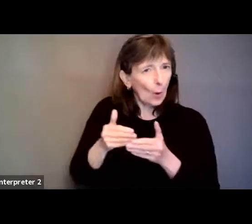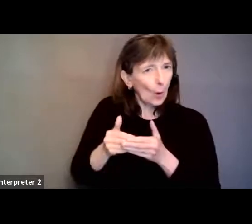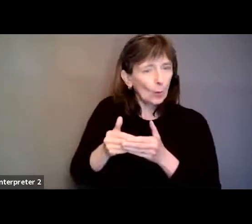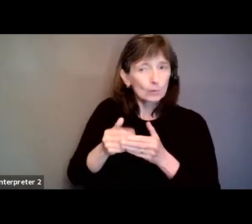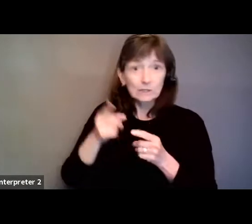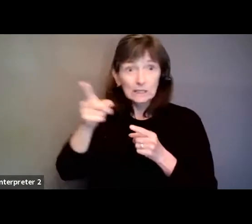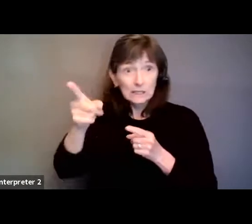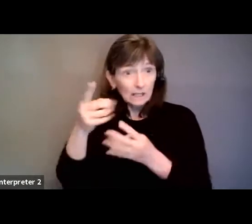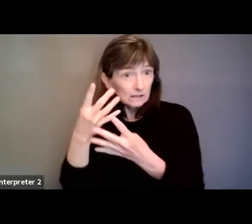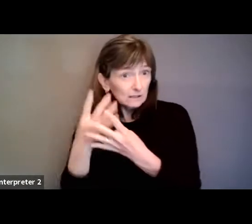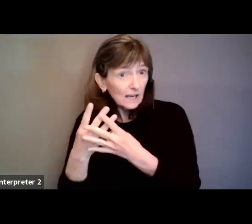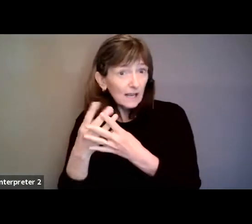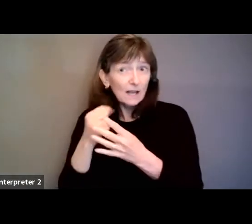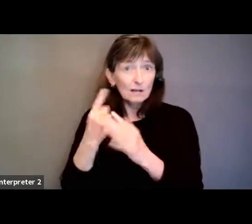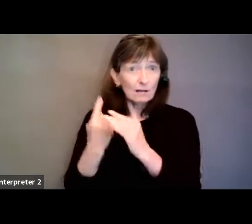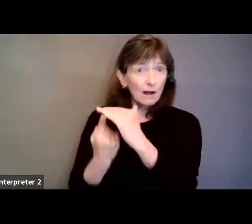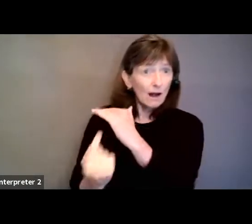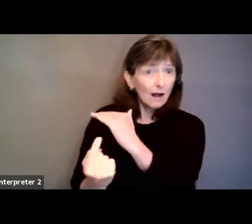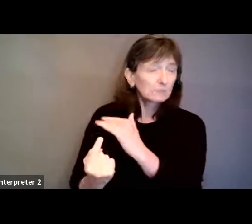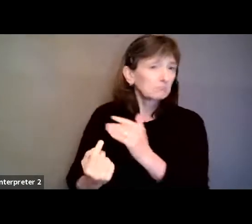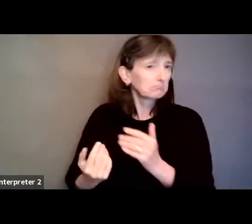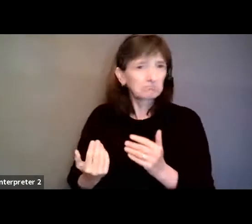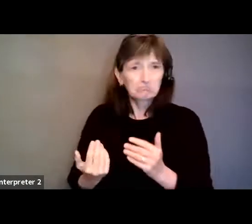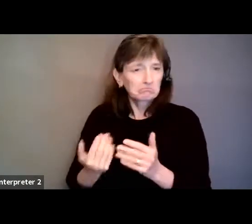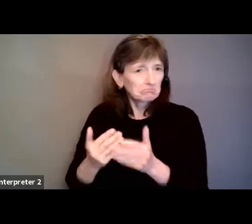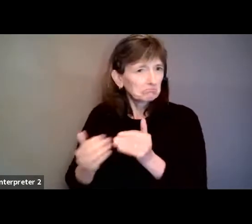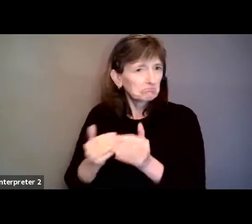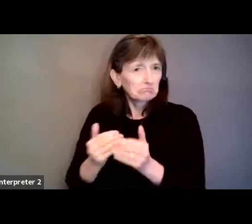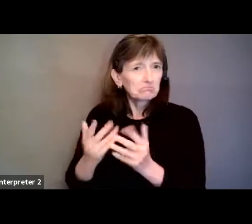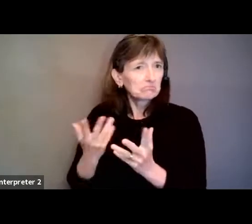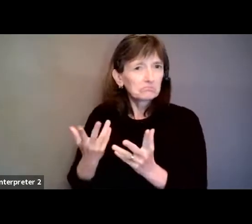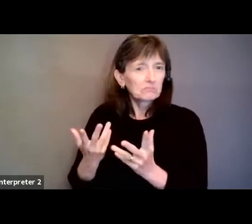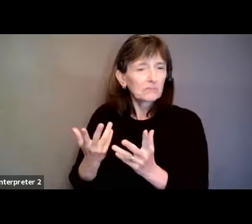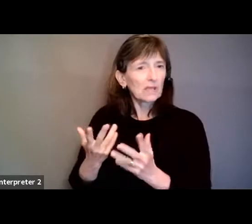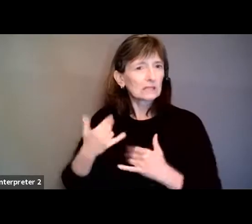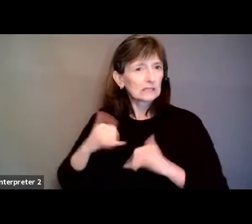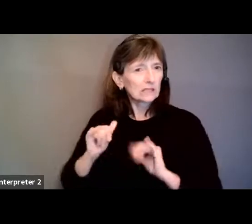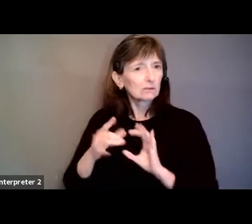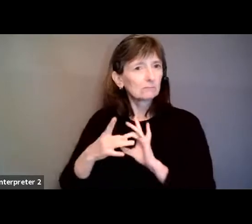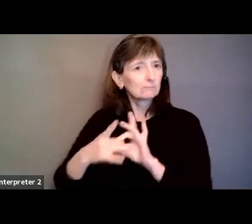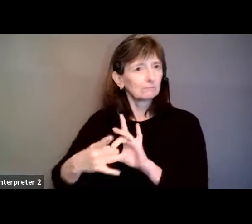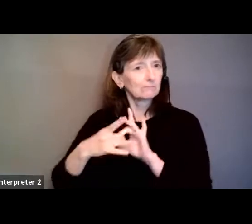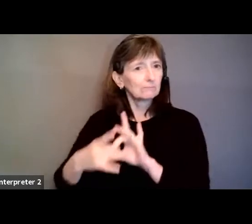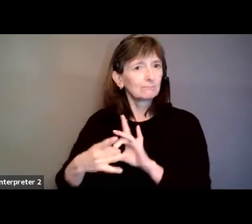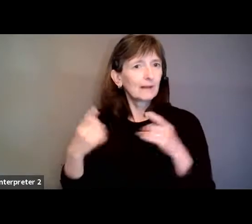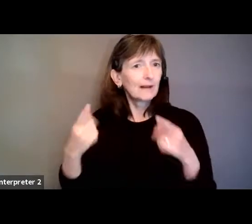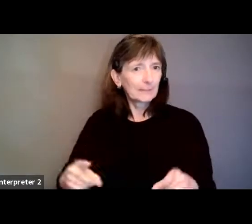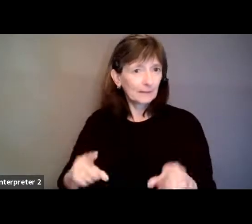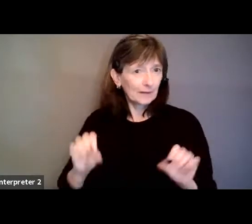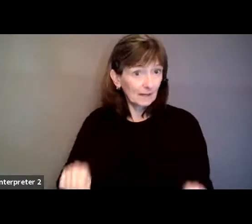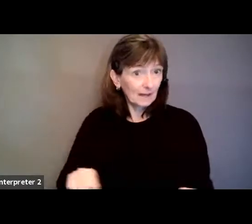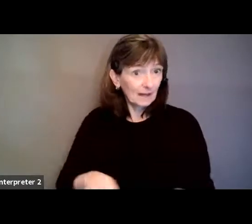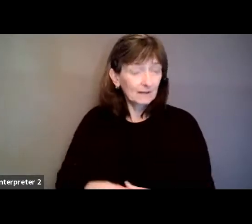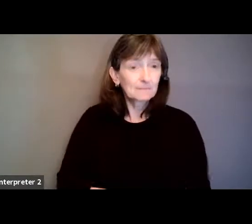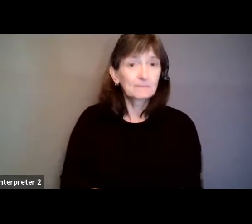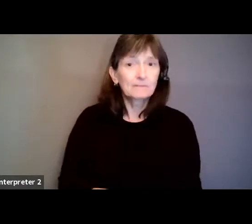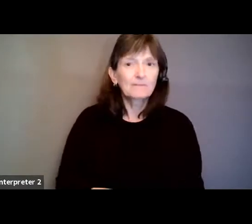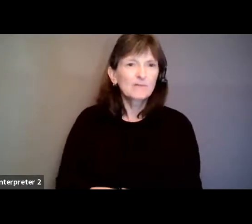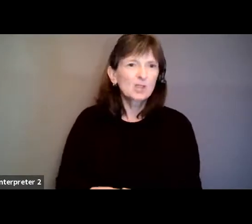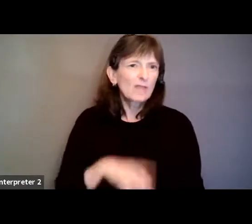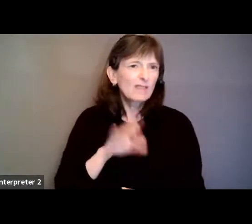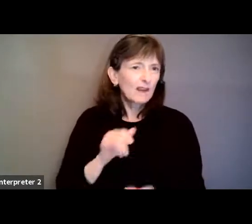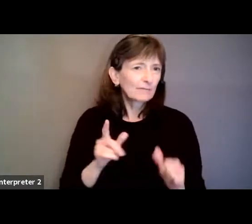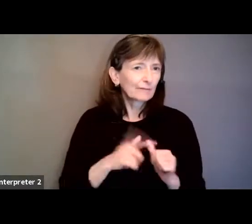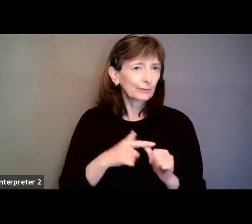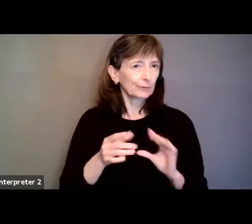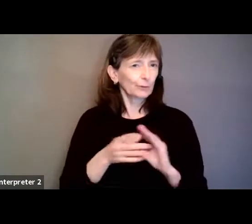bars and being stolen away from society like that. So yeah, I wanted to start with that, and I